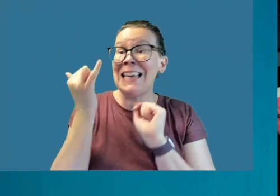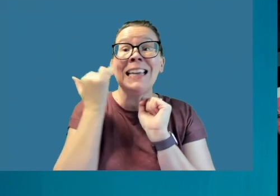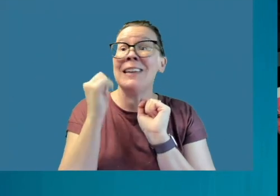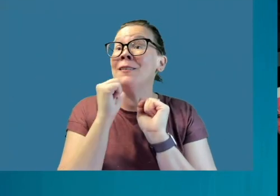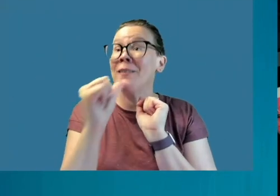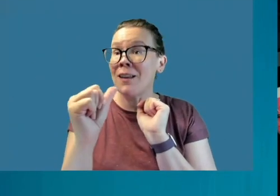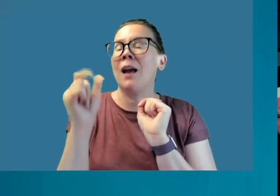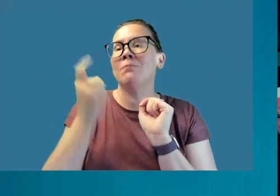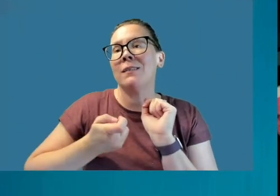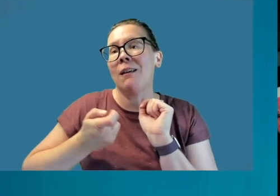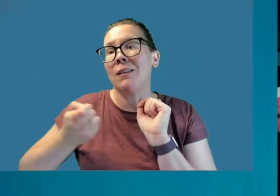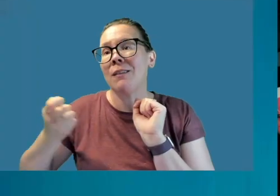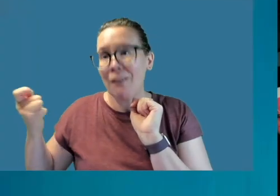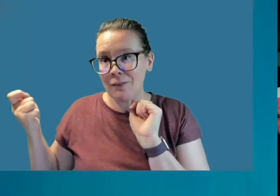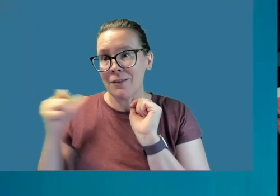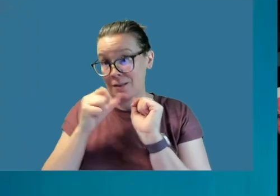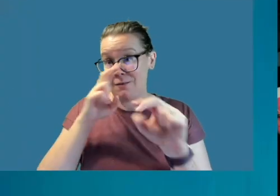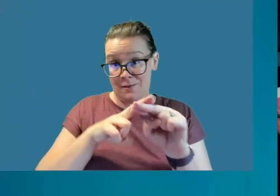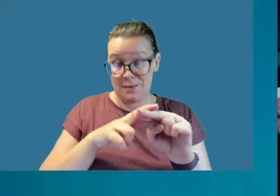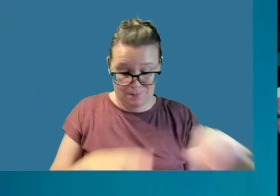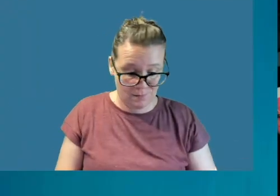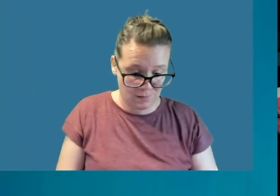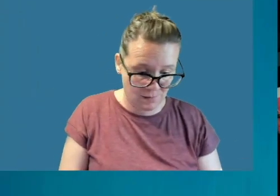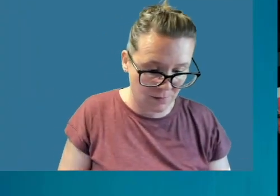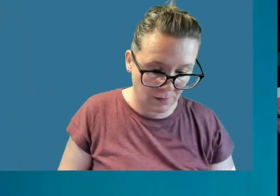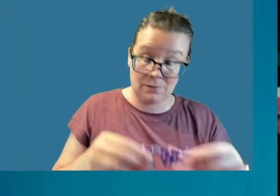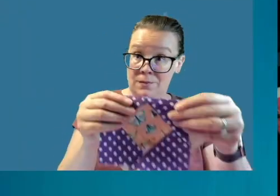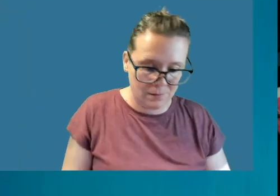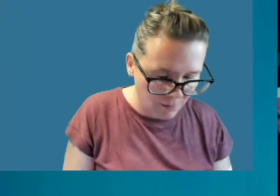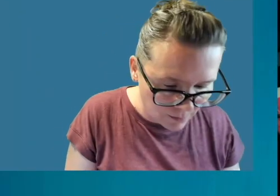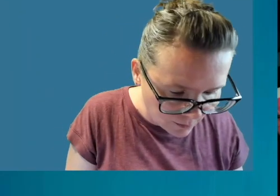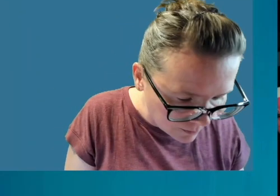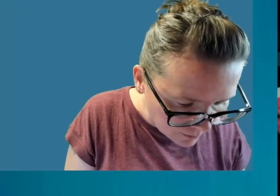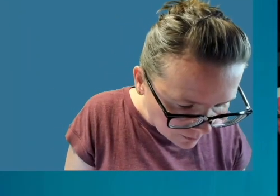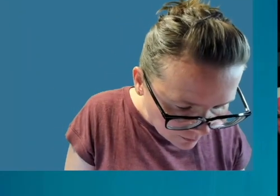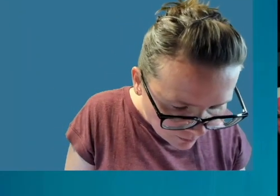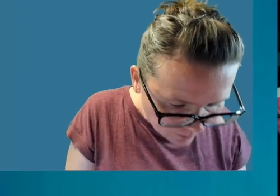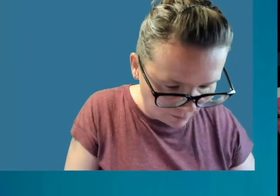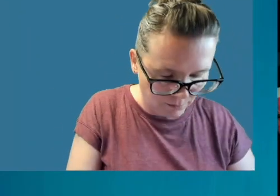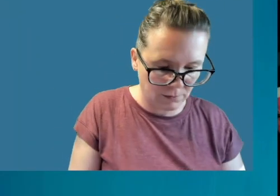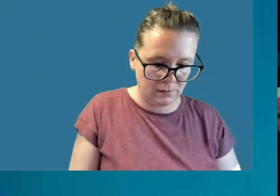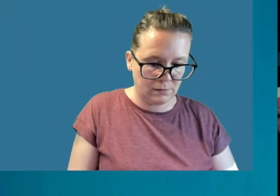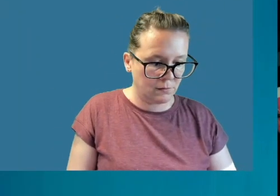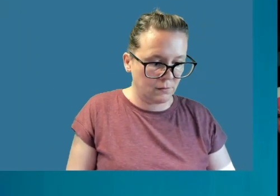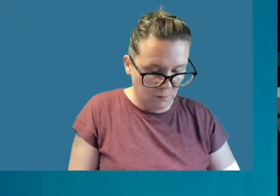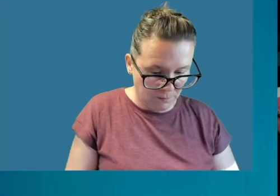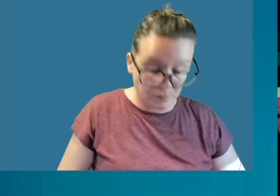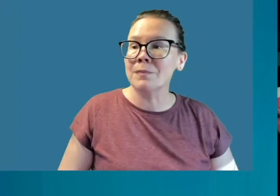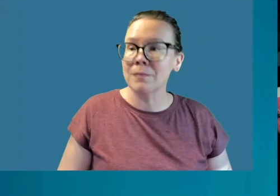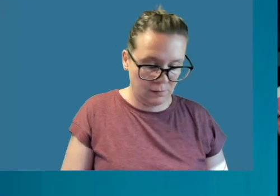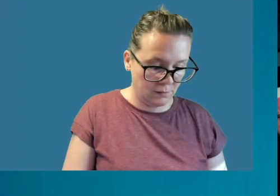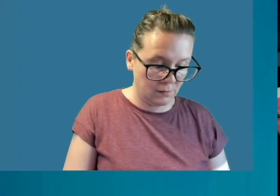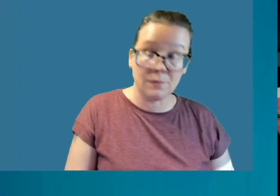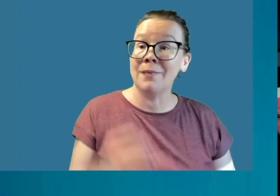along the edge. If you don't, then you have to take out all of those stitches and replace it and start again on that piece, which